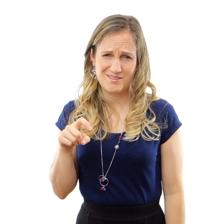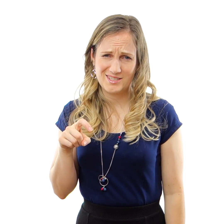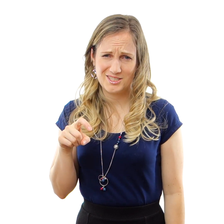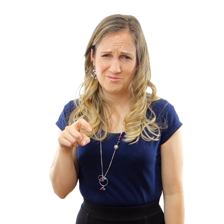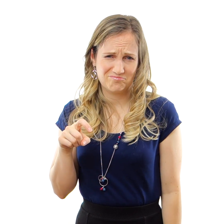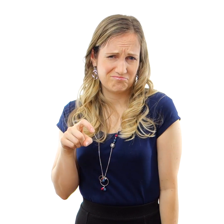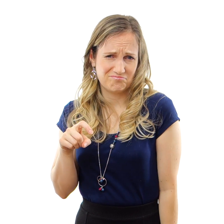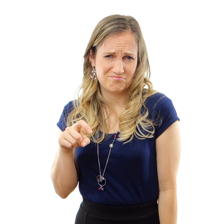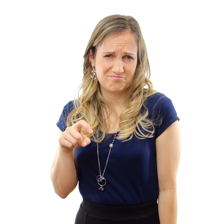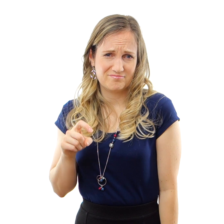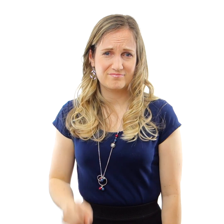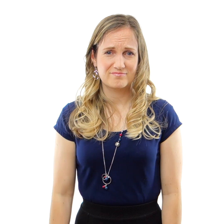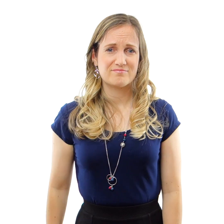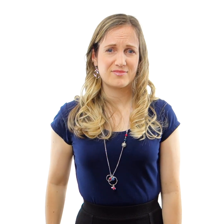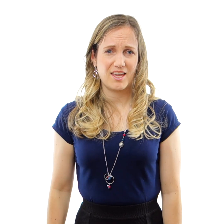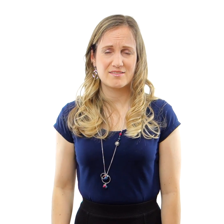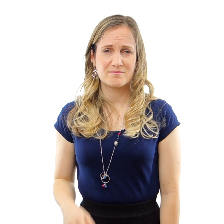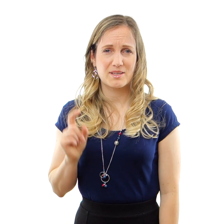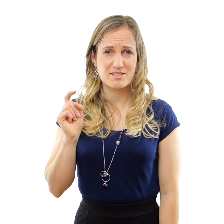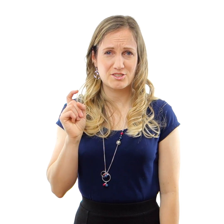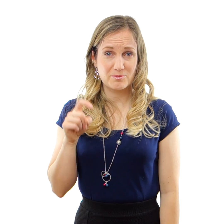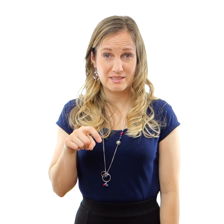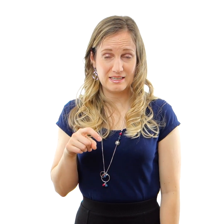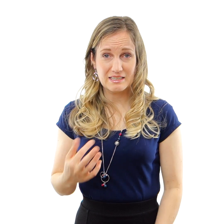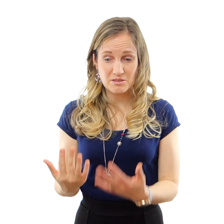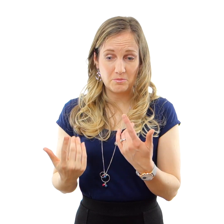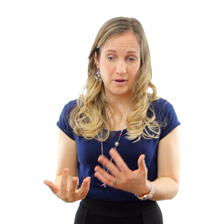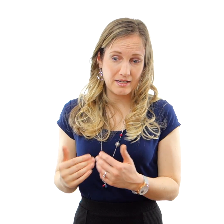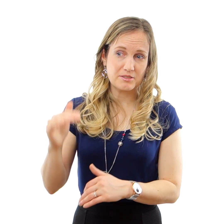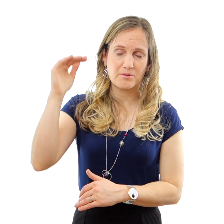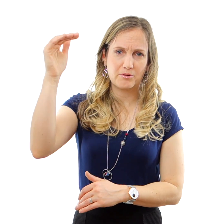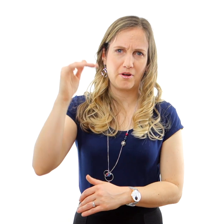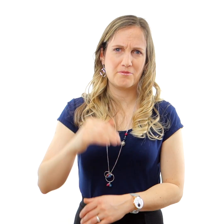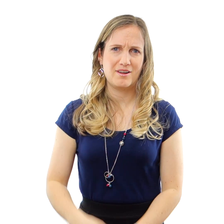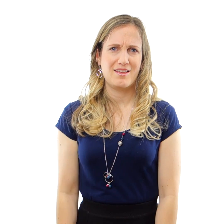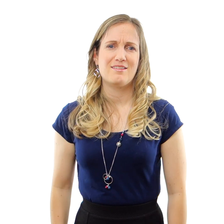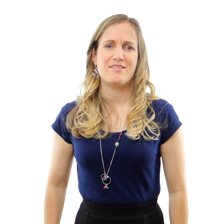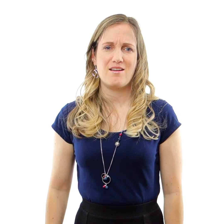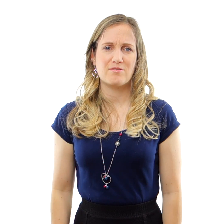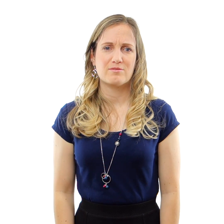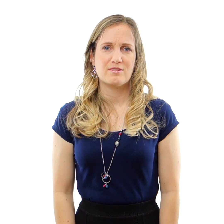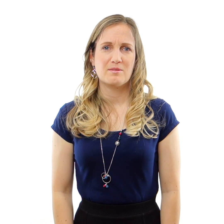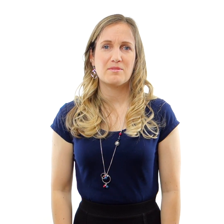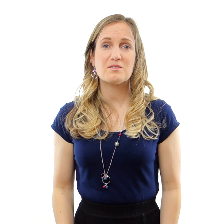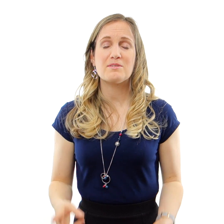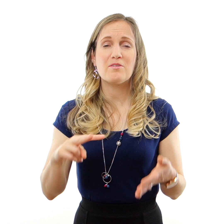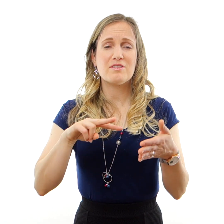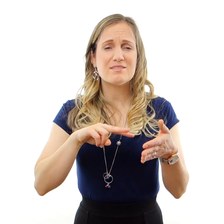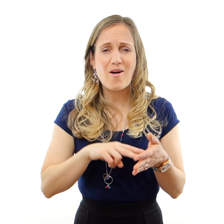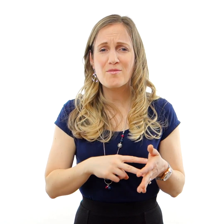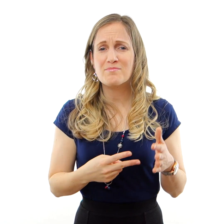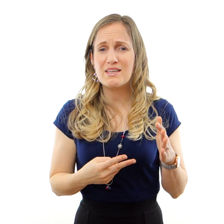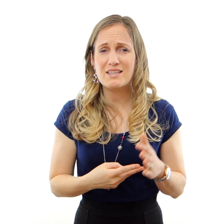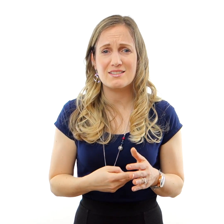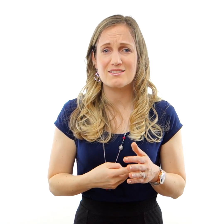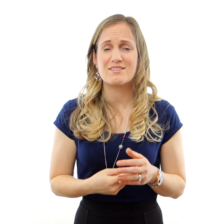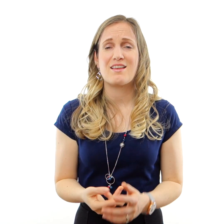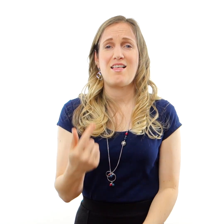need to. Okay, because do we need to wait until we're grown? No, because we know this all means